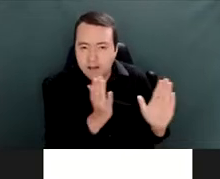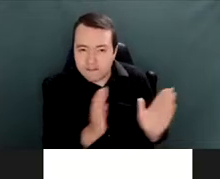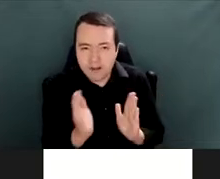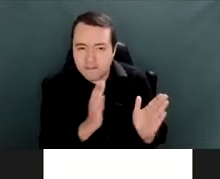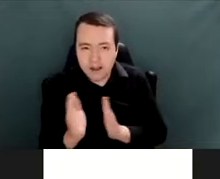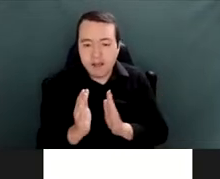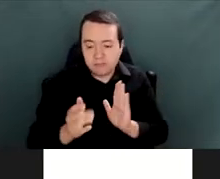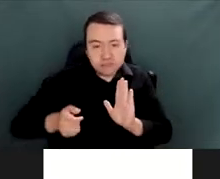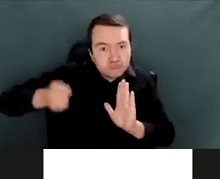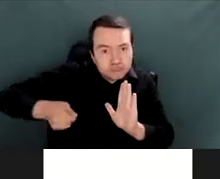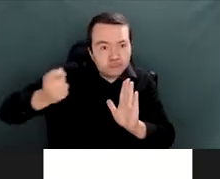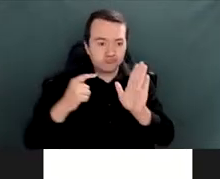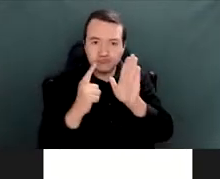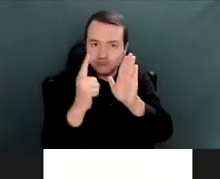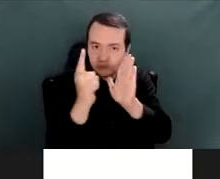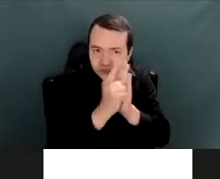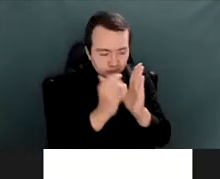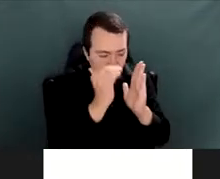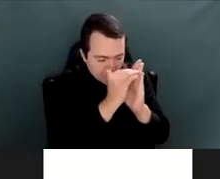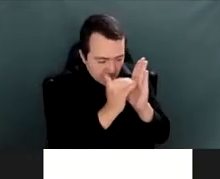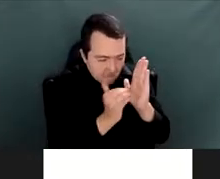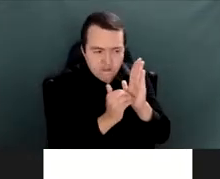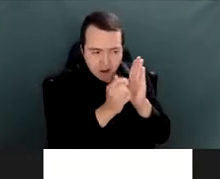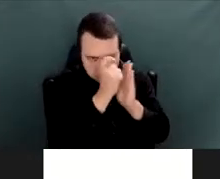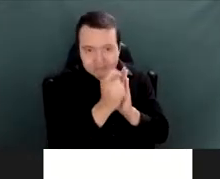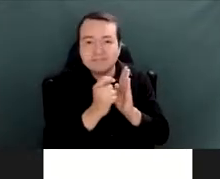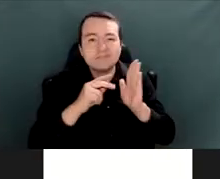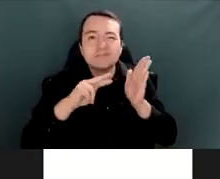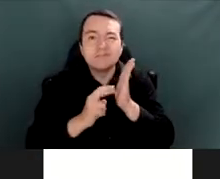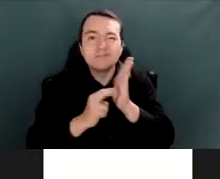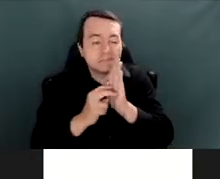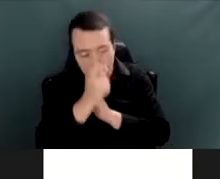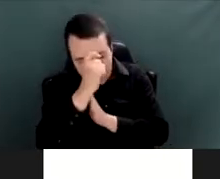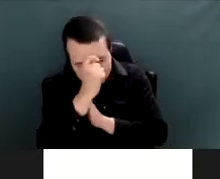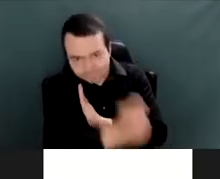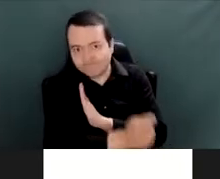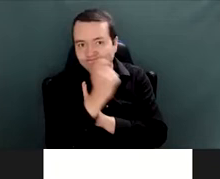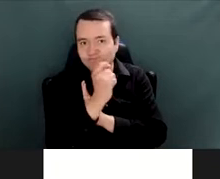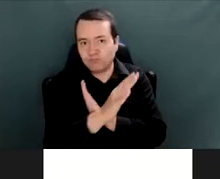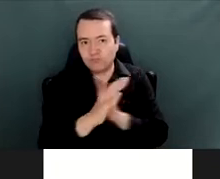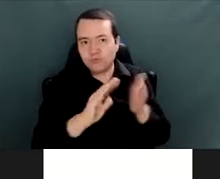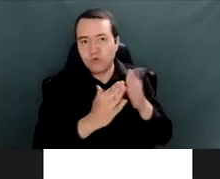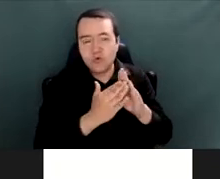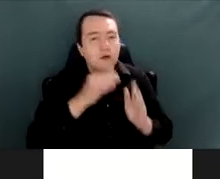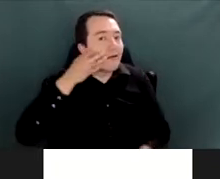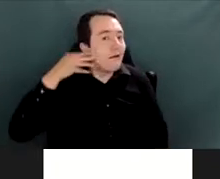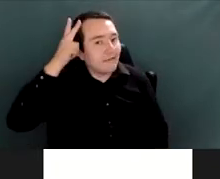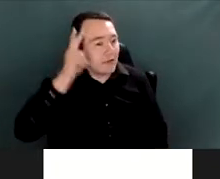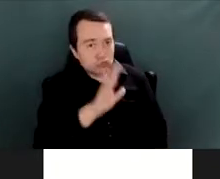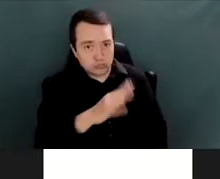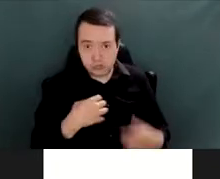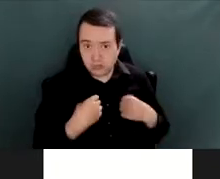to be national policies which are culturally appropriate, recognizing the rights of indigenous peoples to